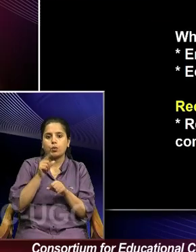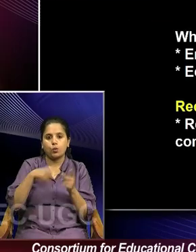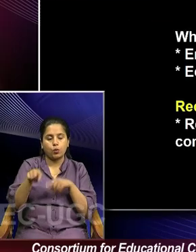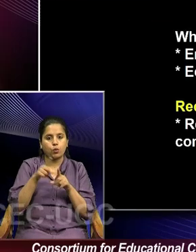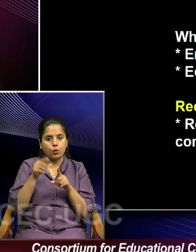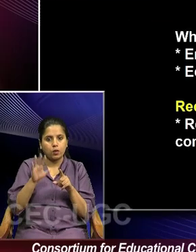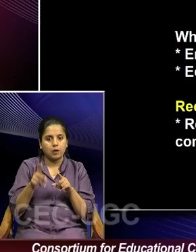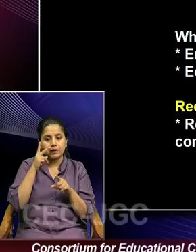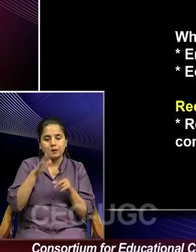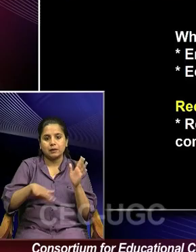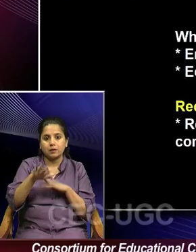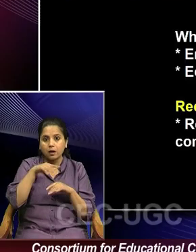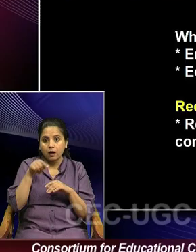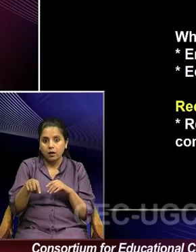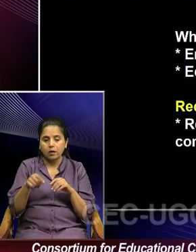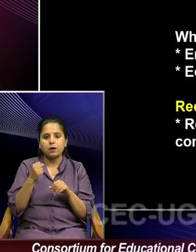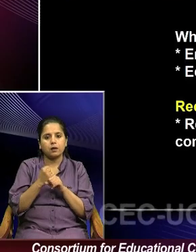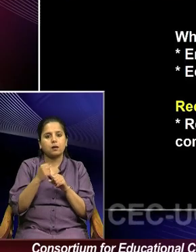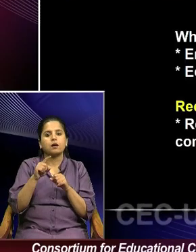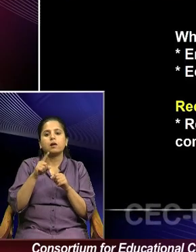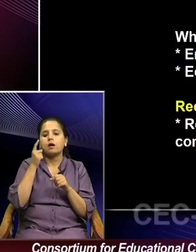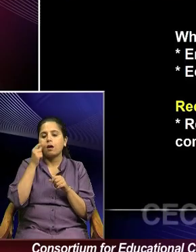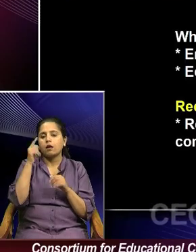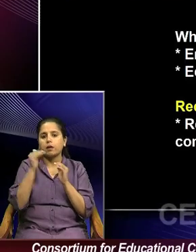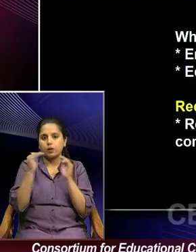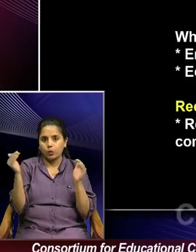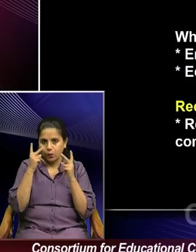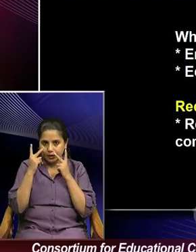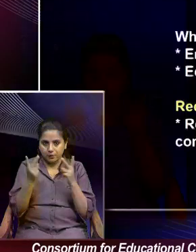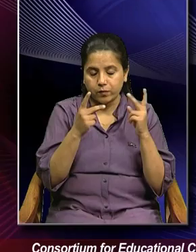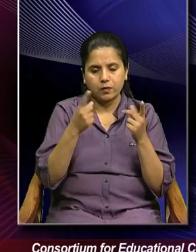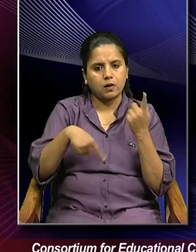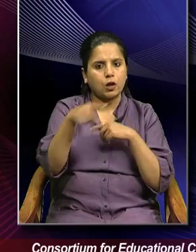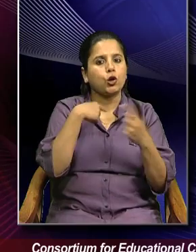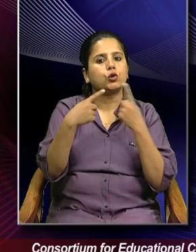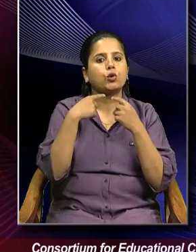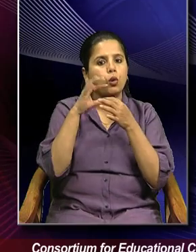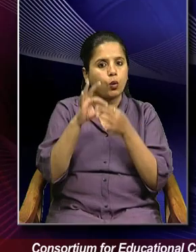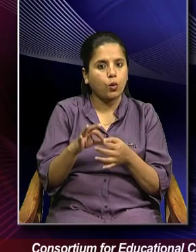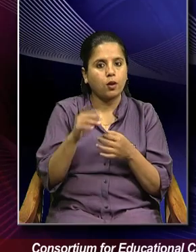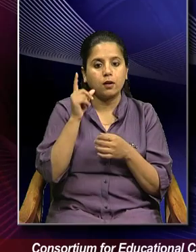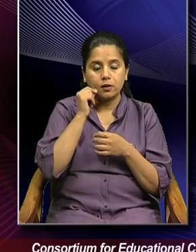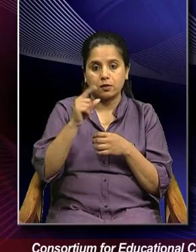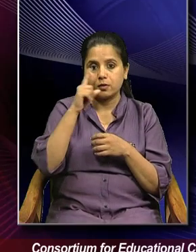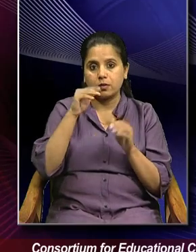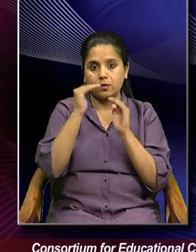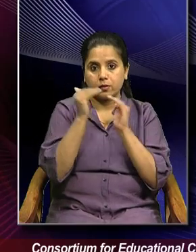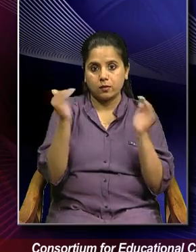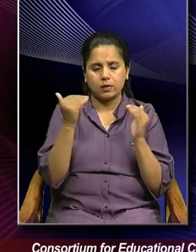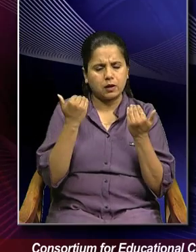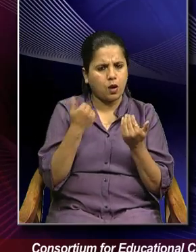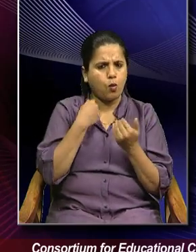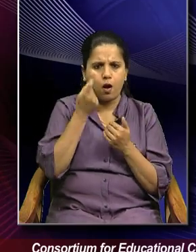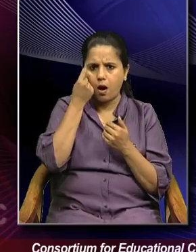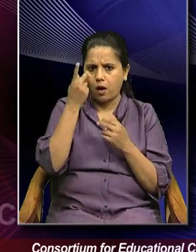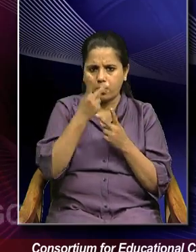the realm of gender equality. So, therefore, when we talk about gender equality, and as we just